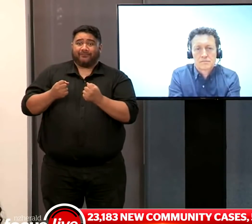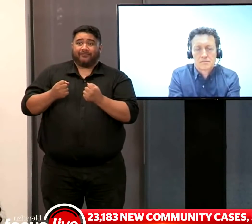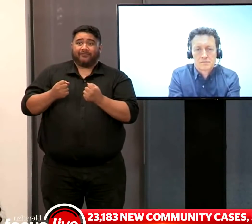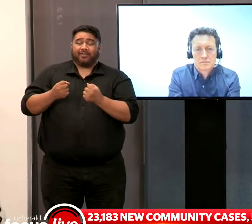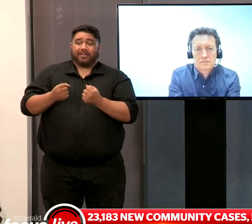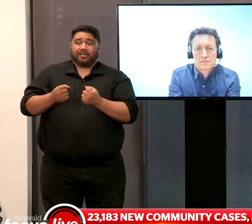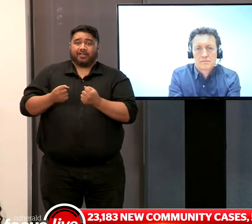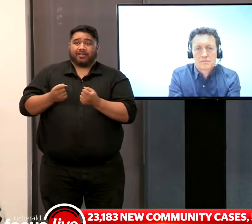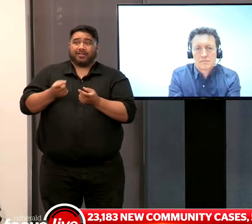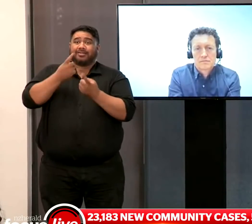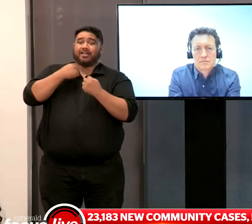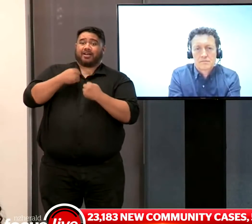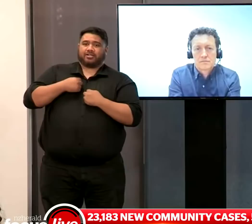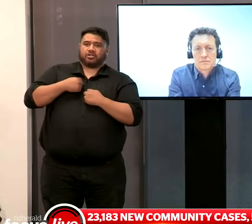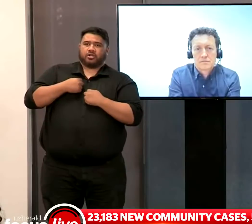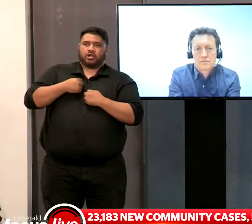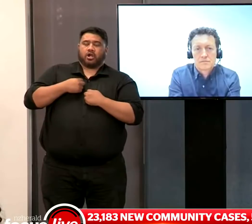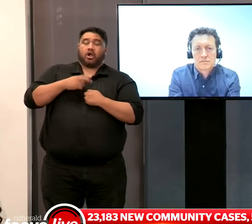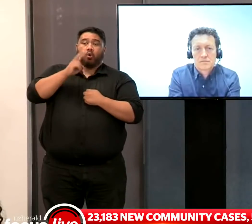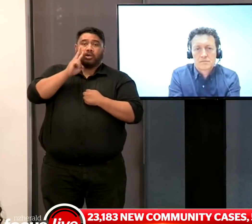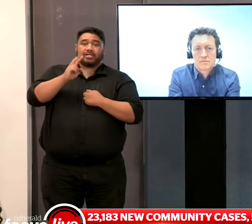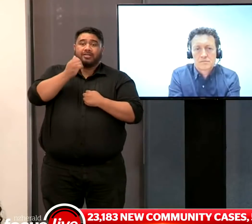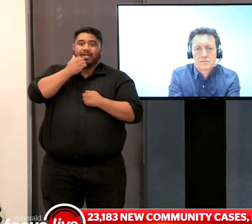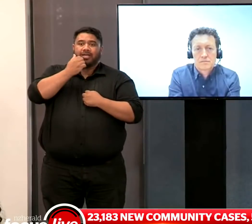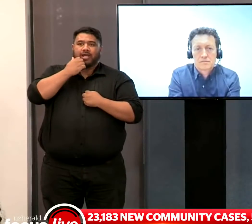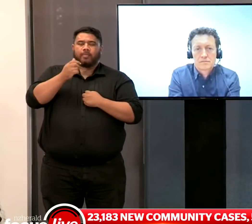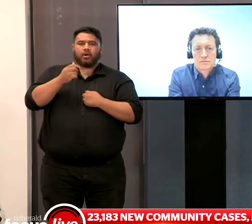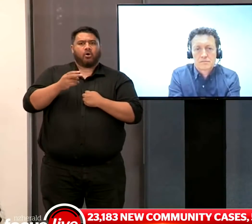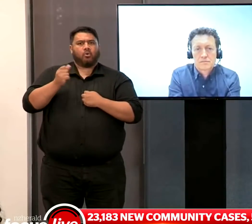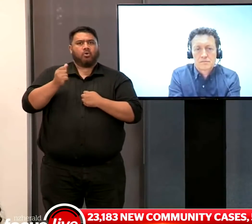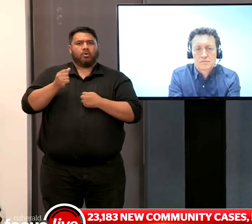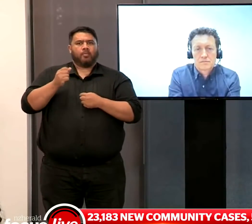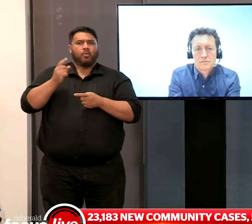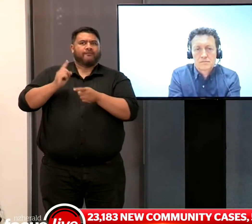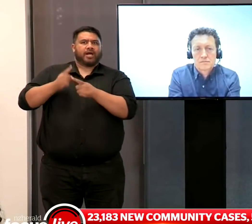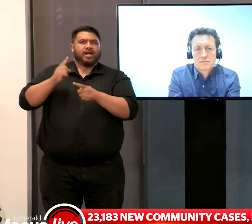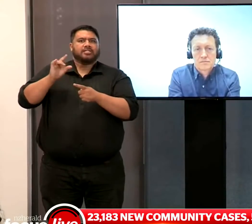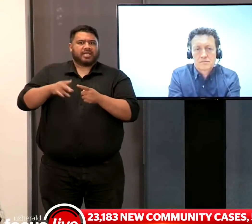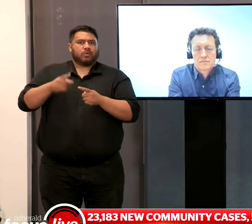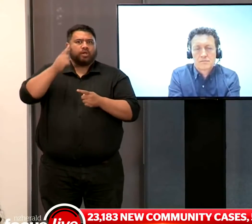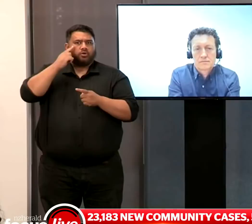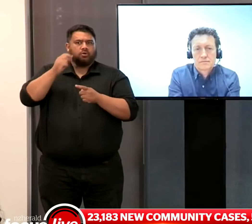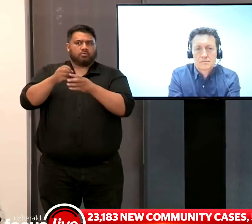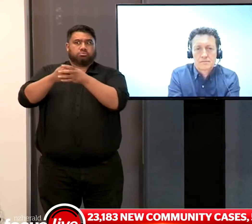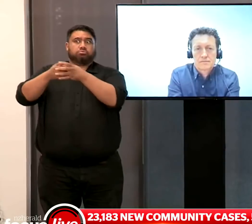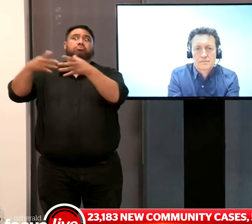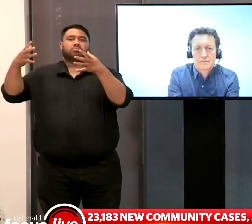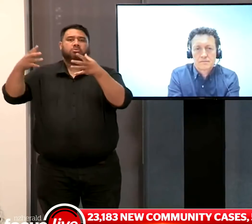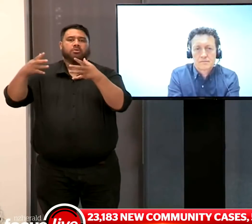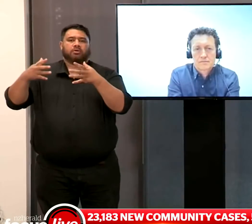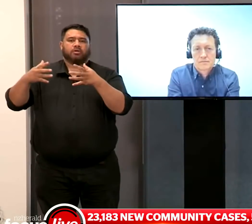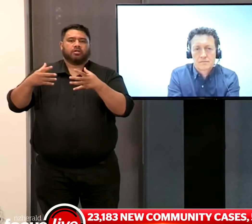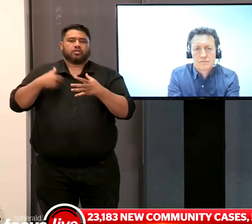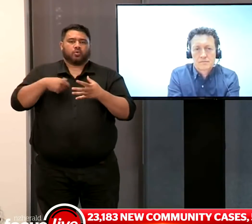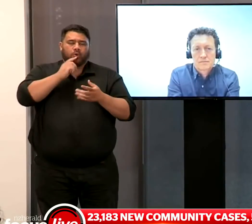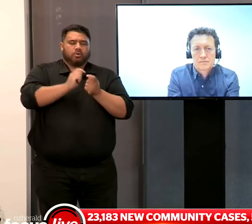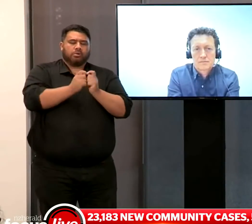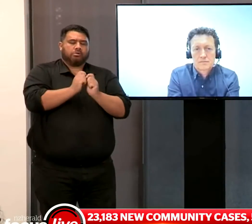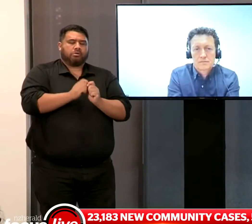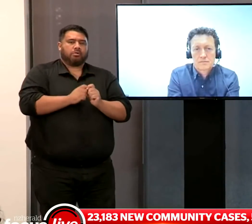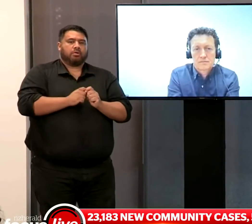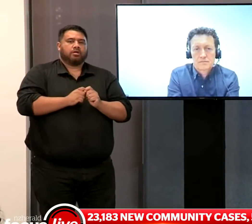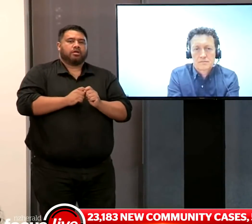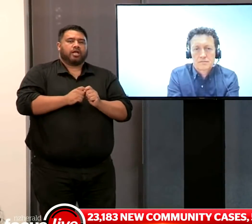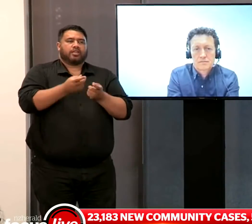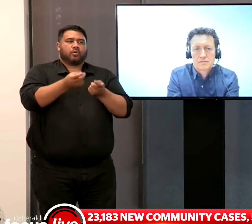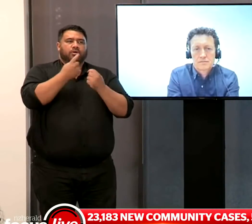the numbers have gone up more steeply and to a higher level than some of the early modelling suggested. So they'll be adjusting that now to just give us a new estimate